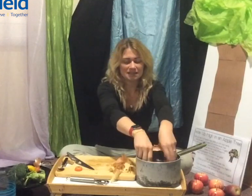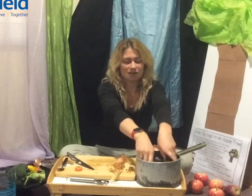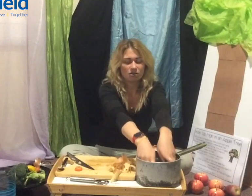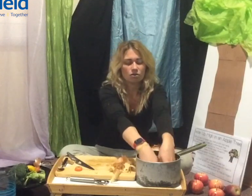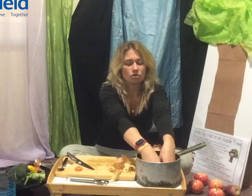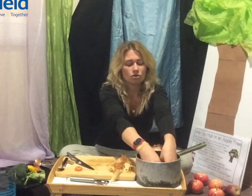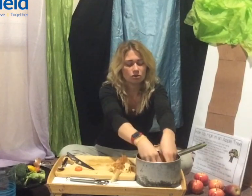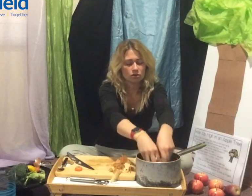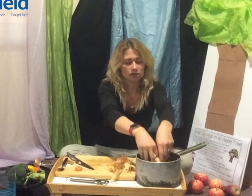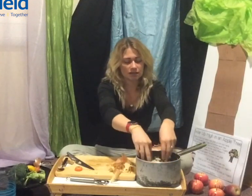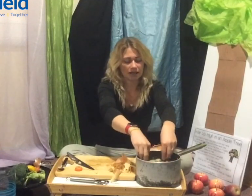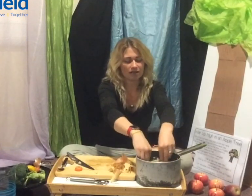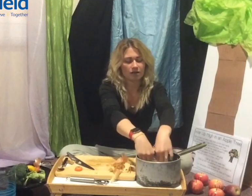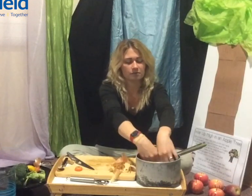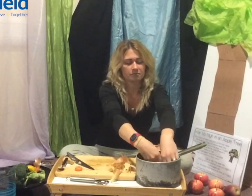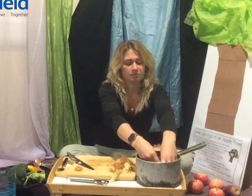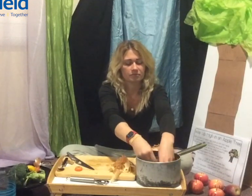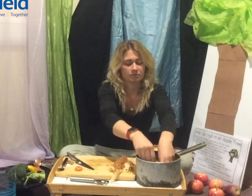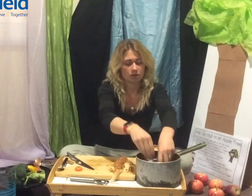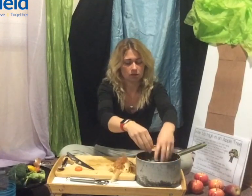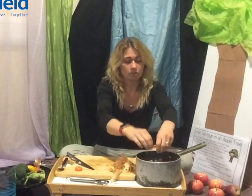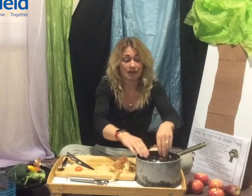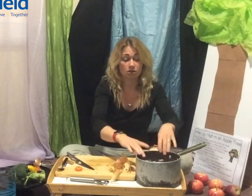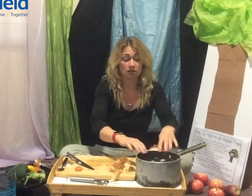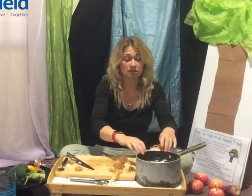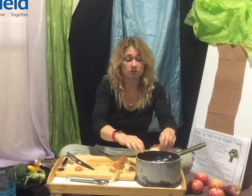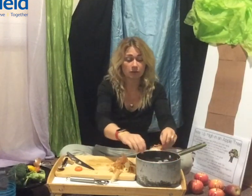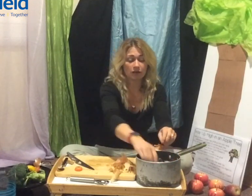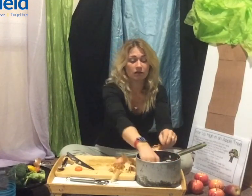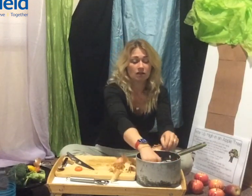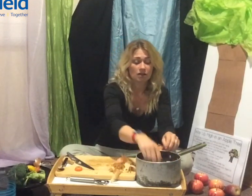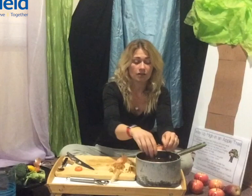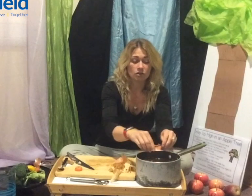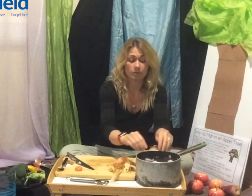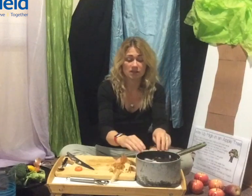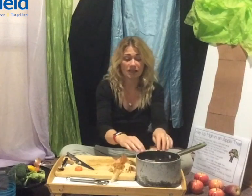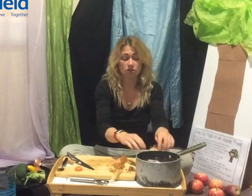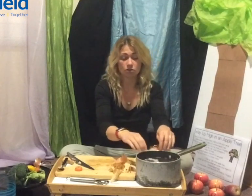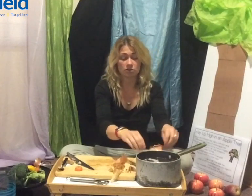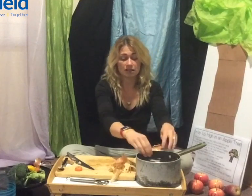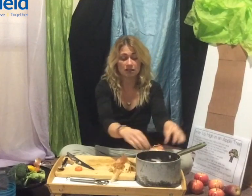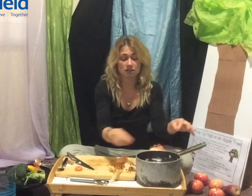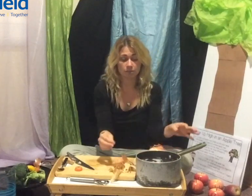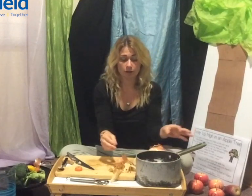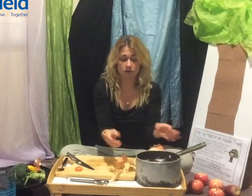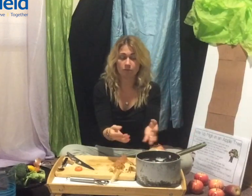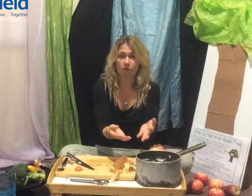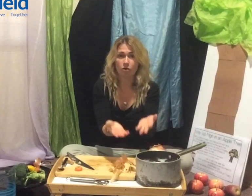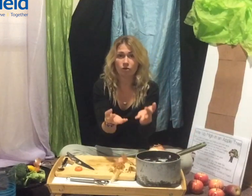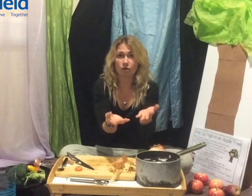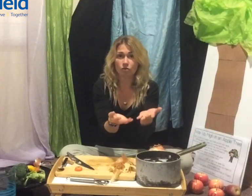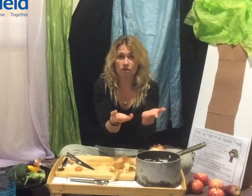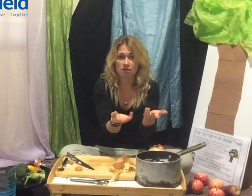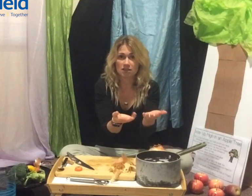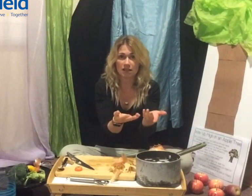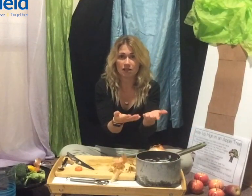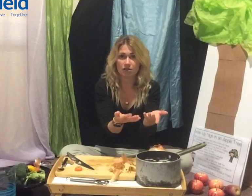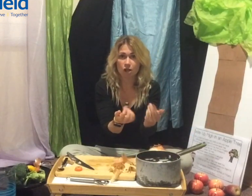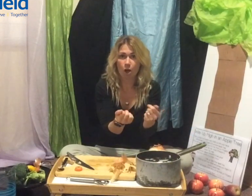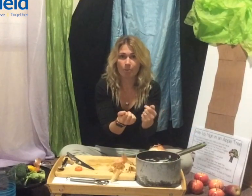it all together. You might notice as well that your potatoes sinking to the bottom, but all the onion is staying at the top